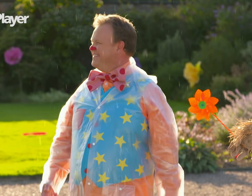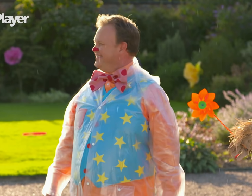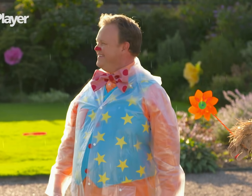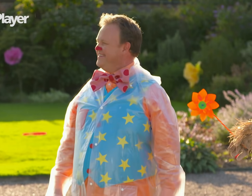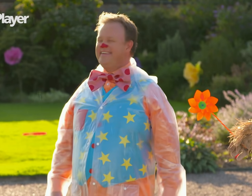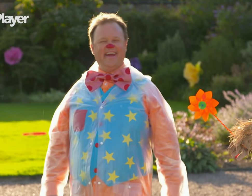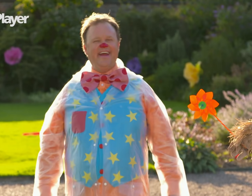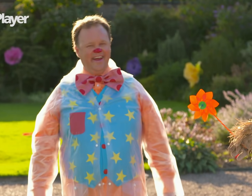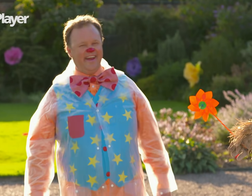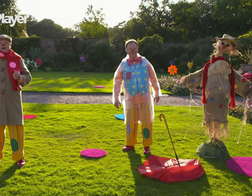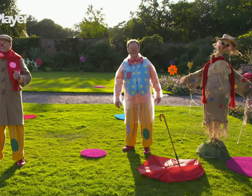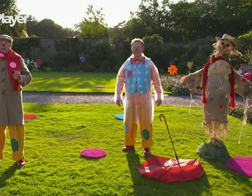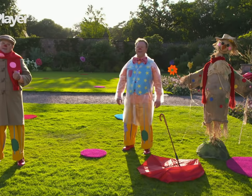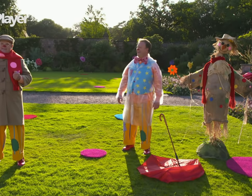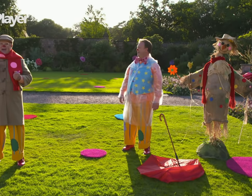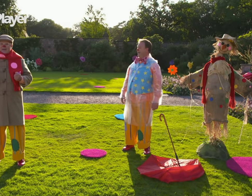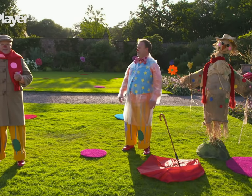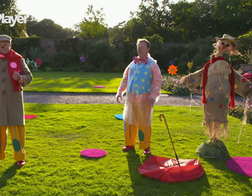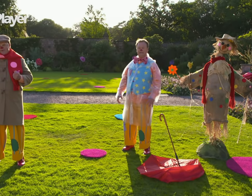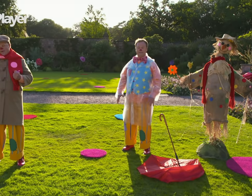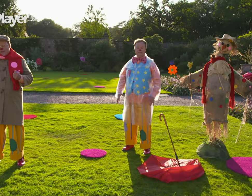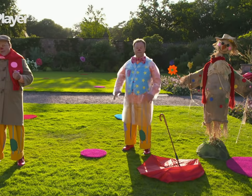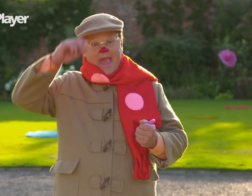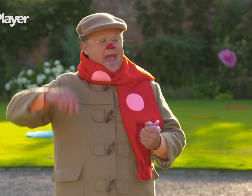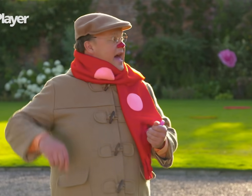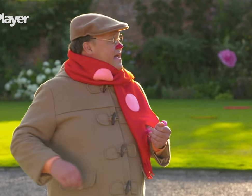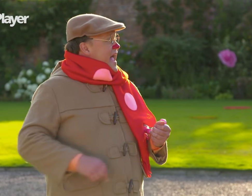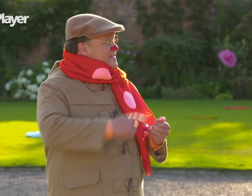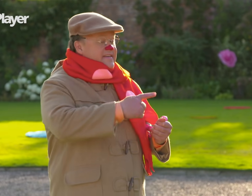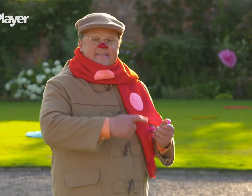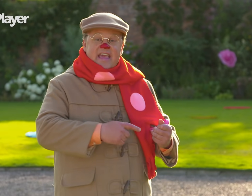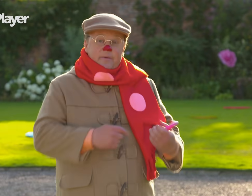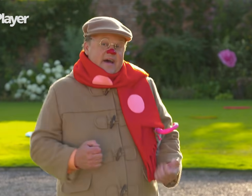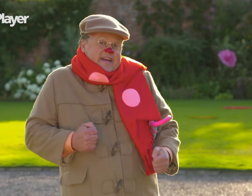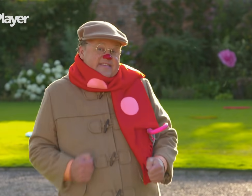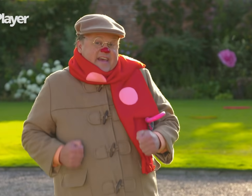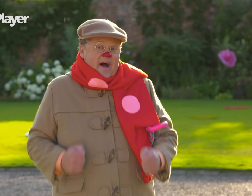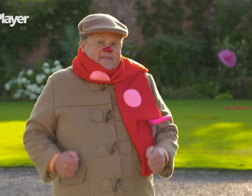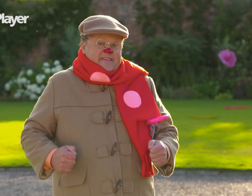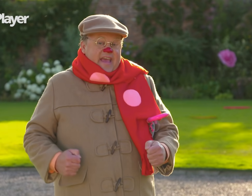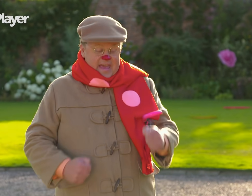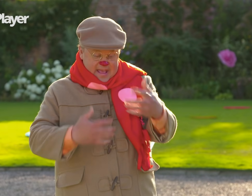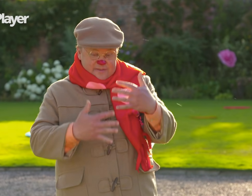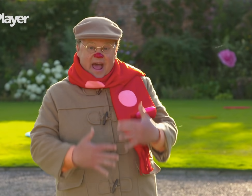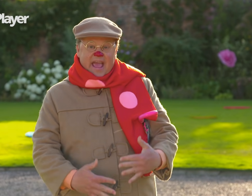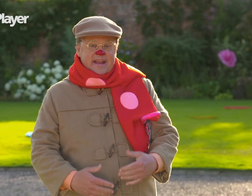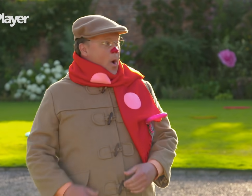sprinklers. I don't know the boy. Here. Did you say you were dancing in the rain?